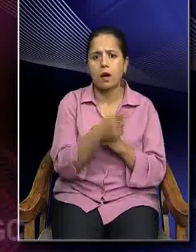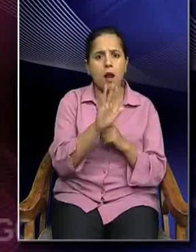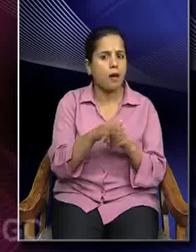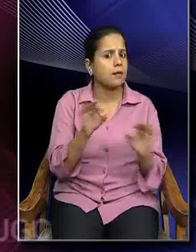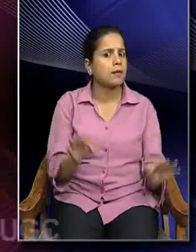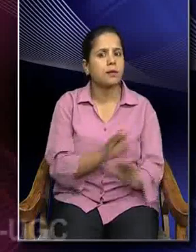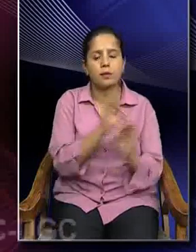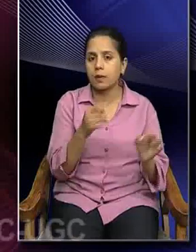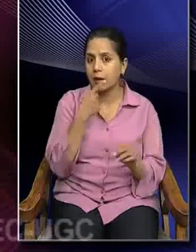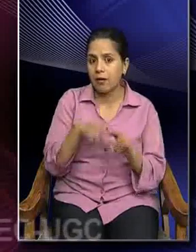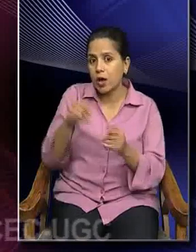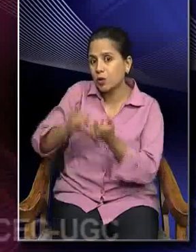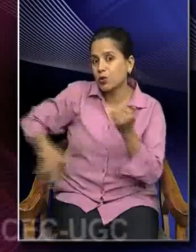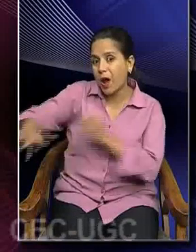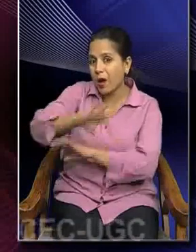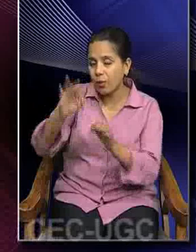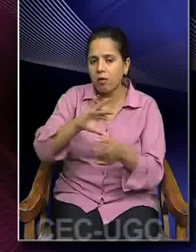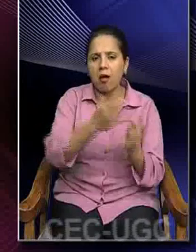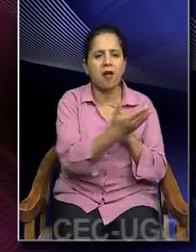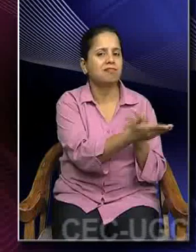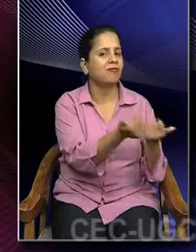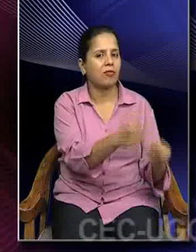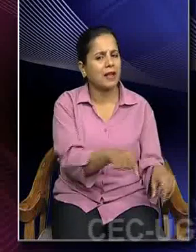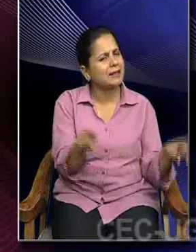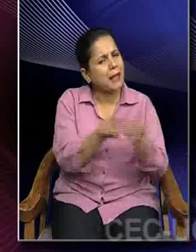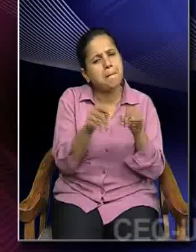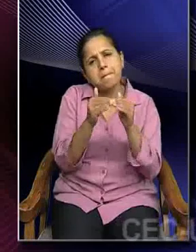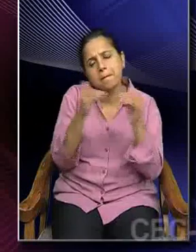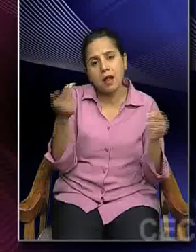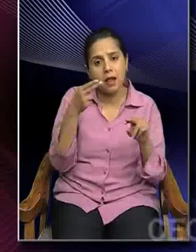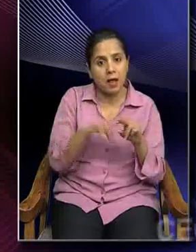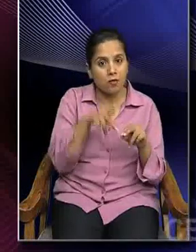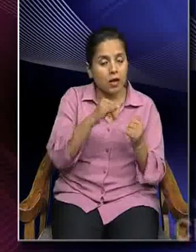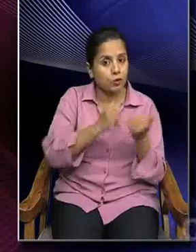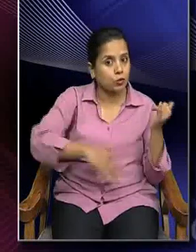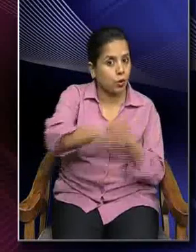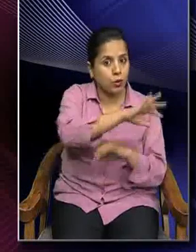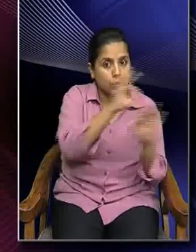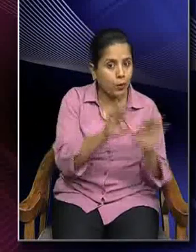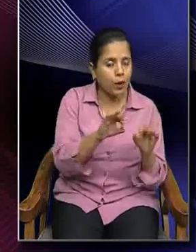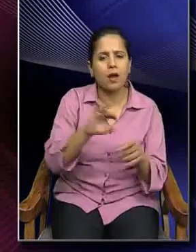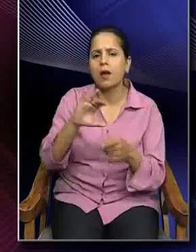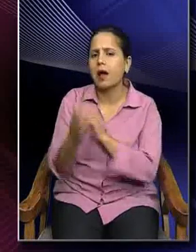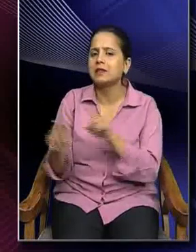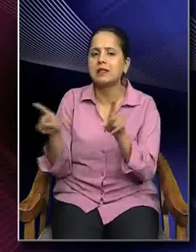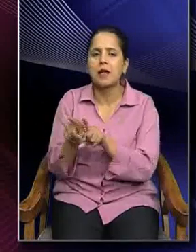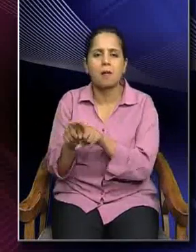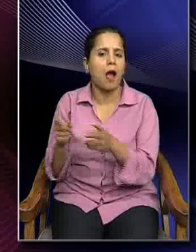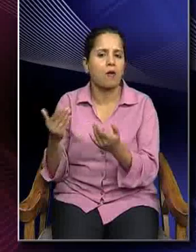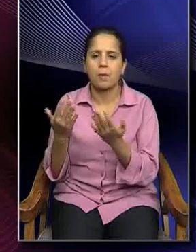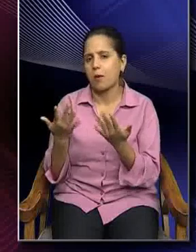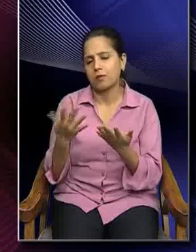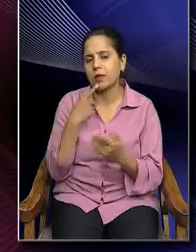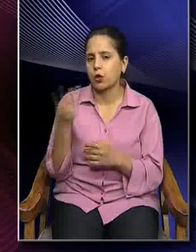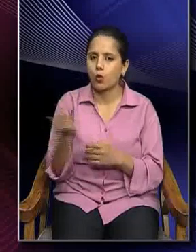exist without societies, but equally, no society could exist without